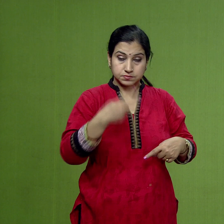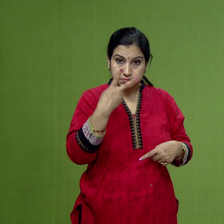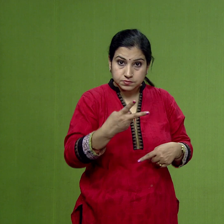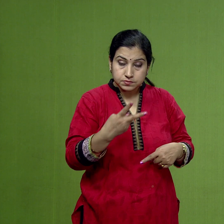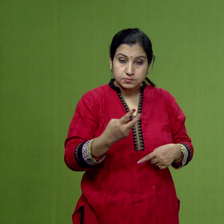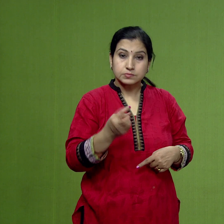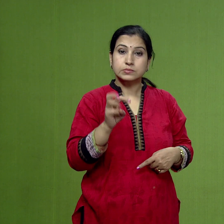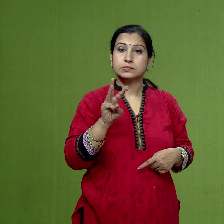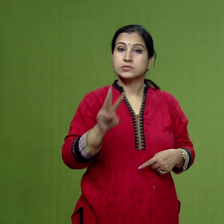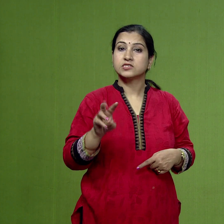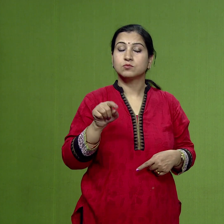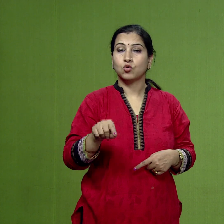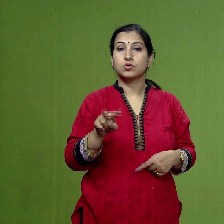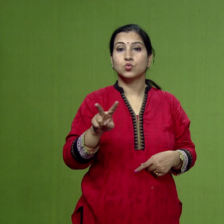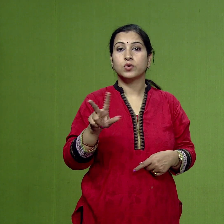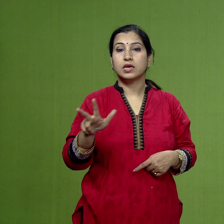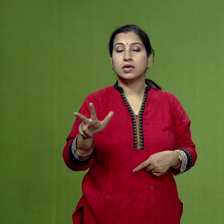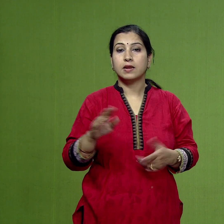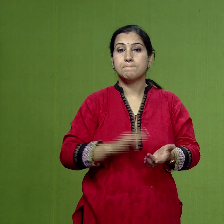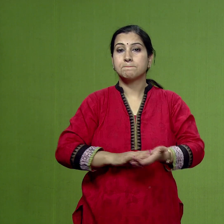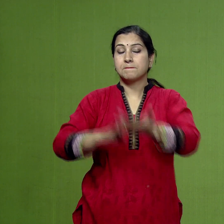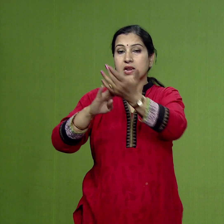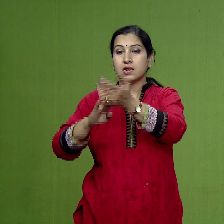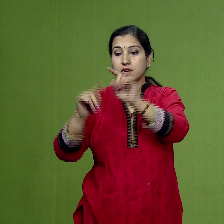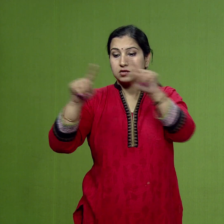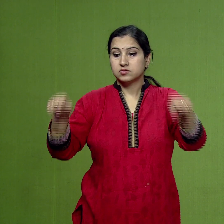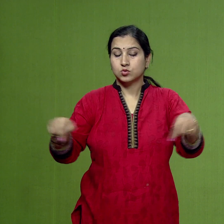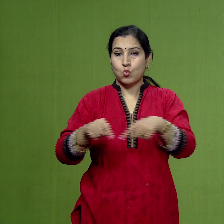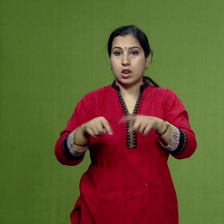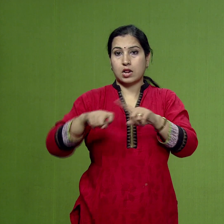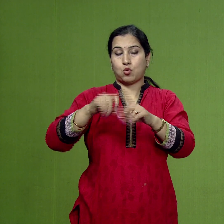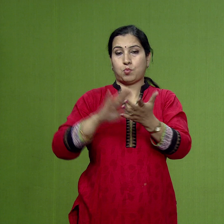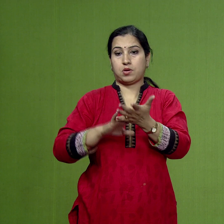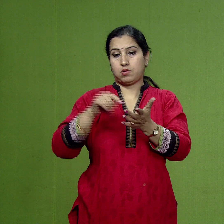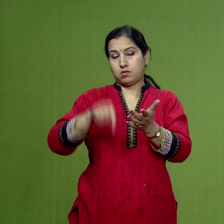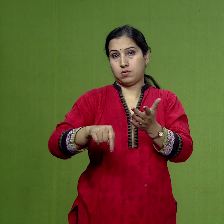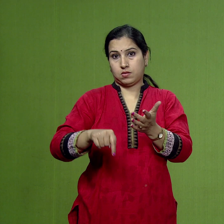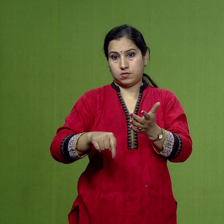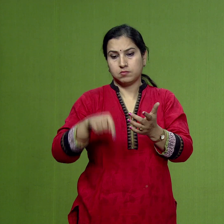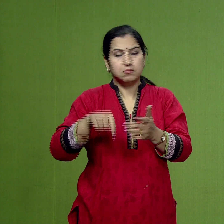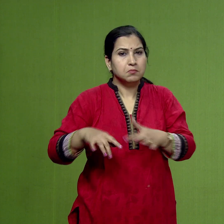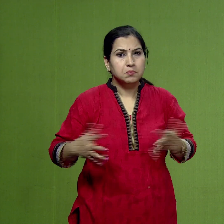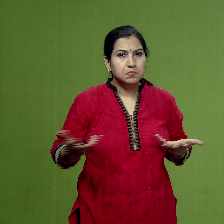covers 3.28 million square kilometers of area. This accounts for